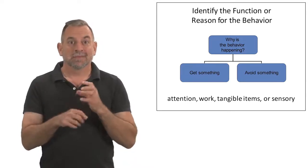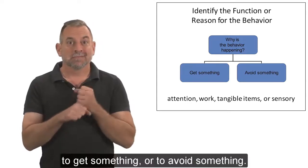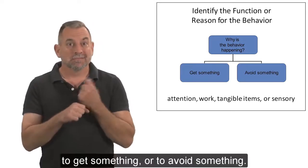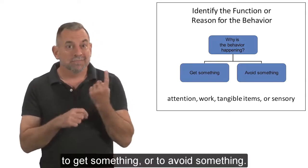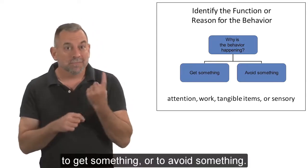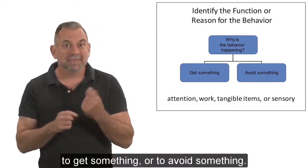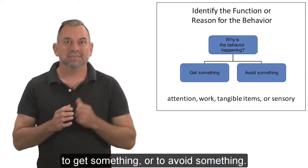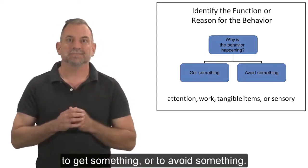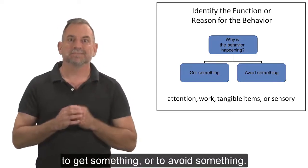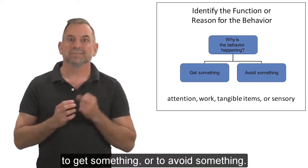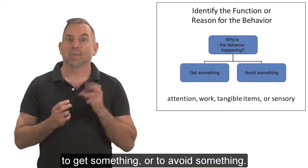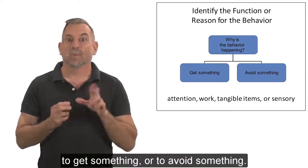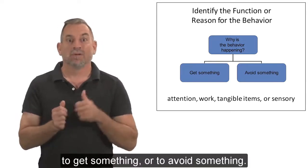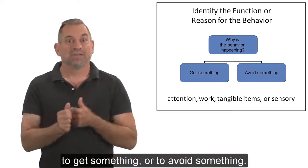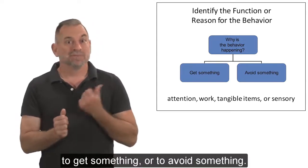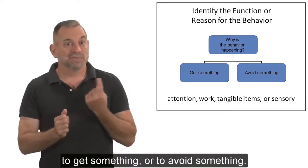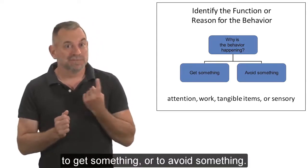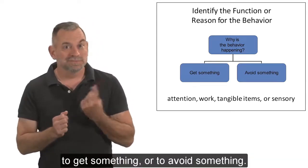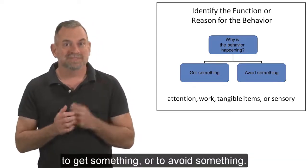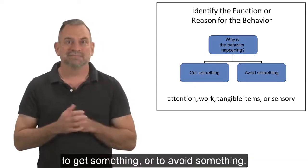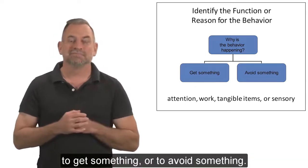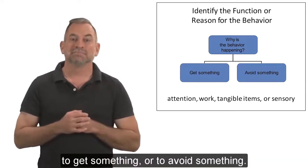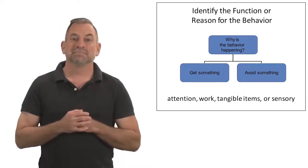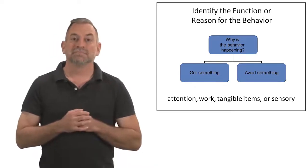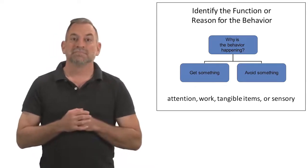to get something or to avoid something.